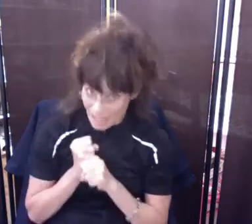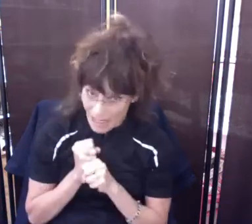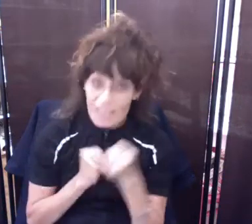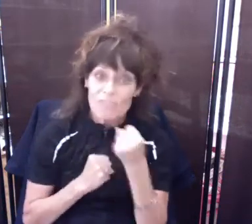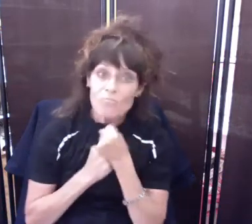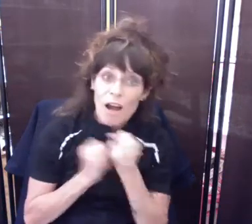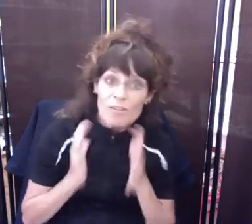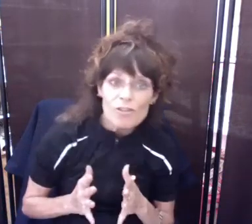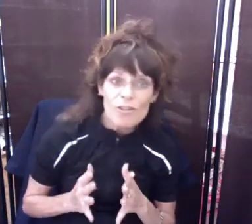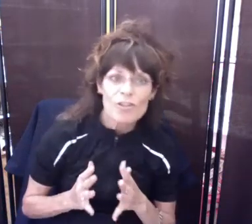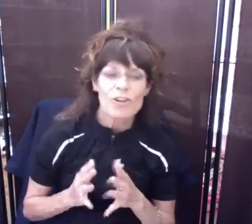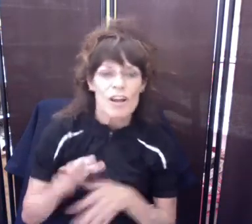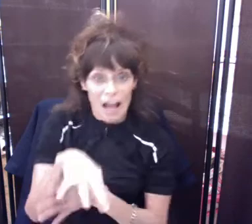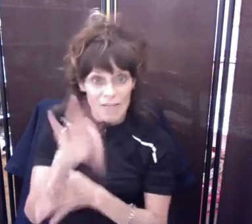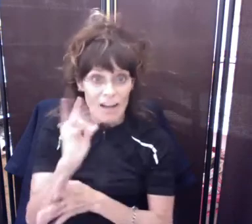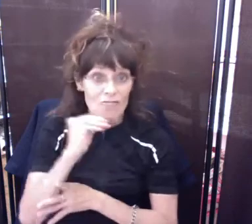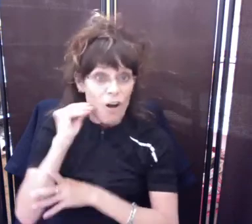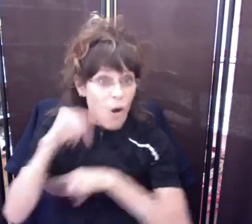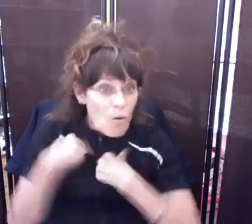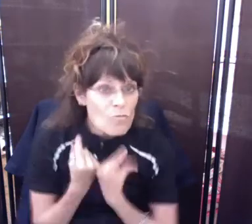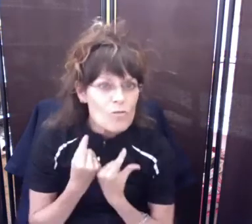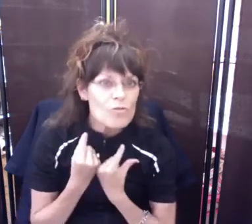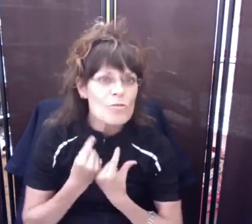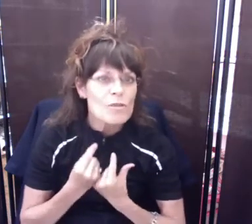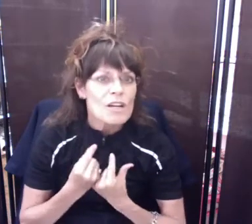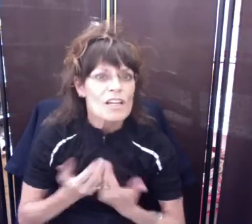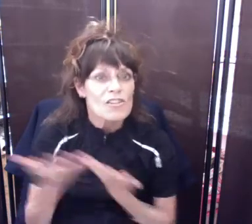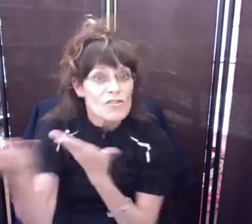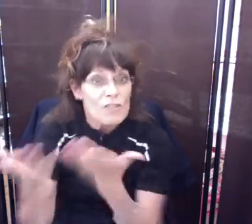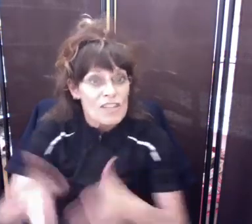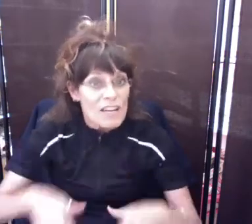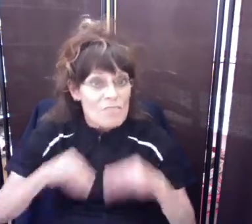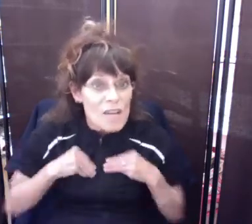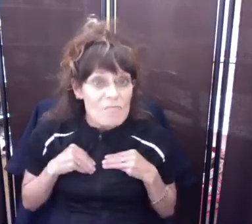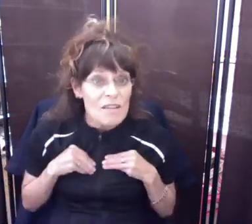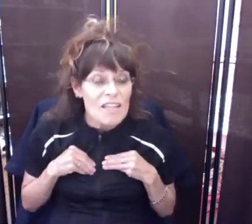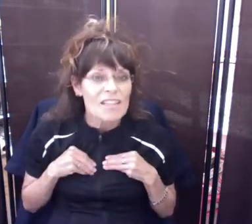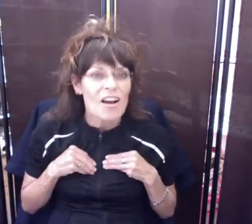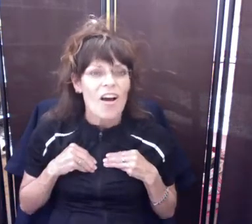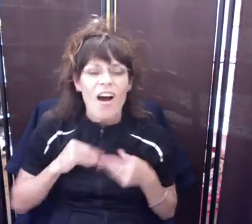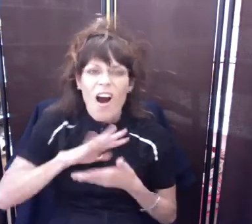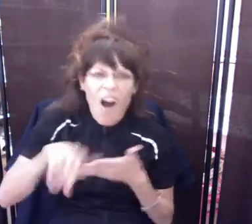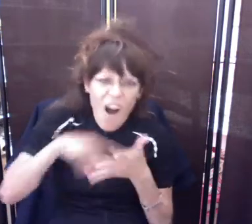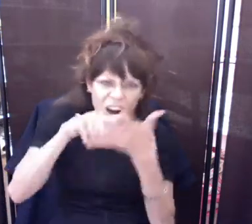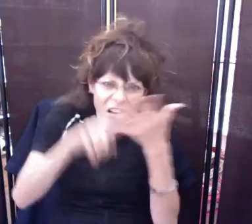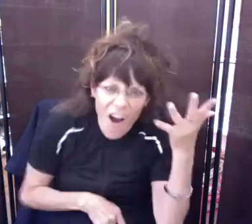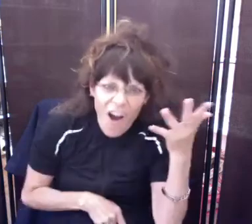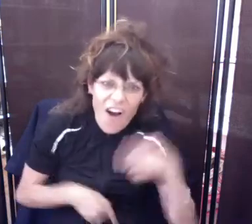home group, take commitments in the meetings. All the fellowship stuff that we're taught, if we have a good home group, we're